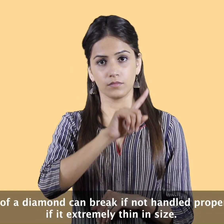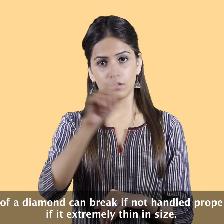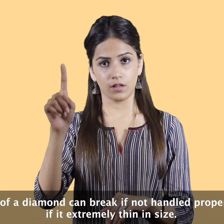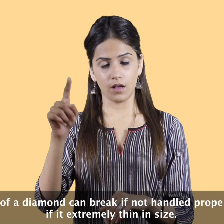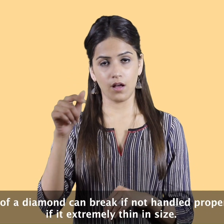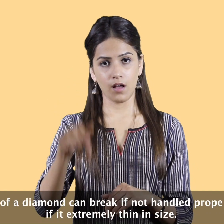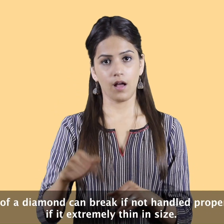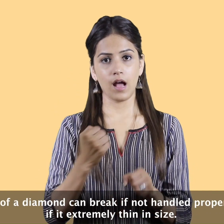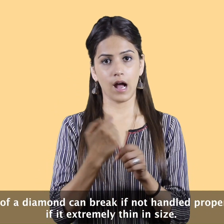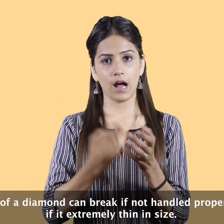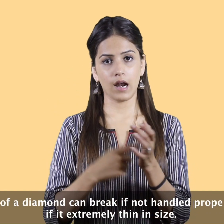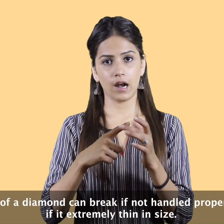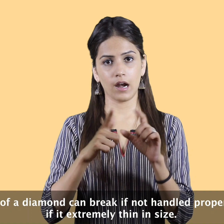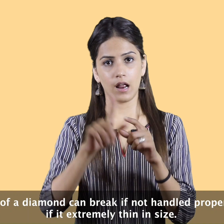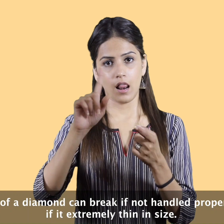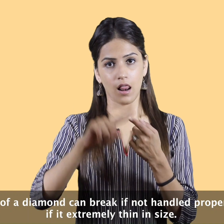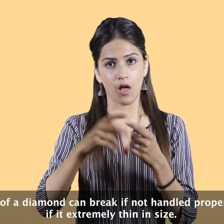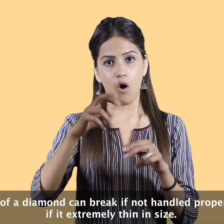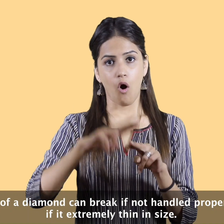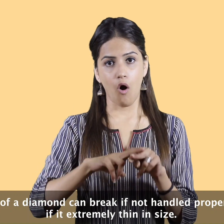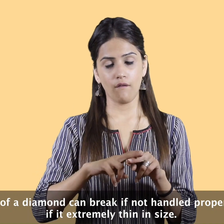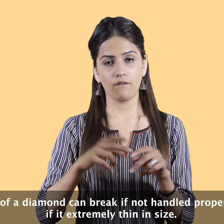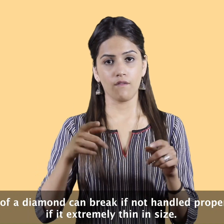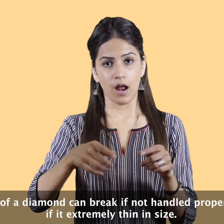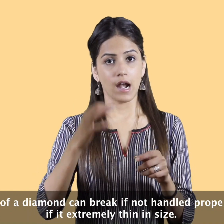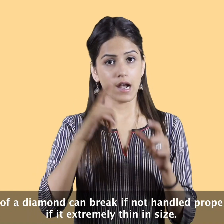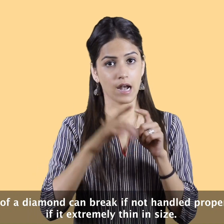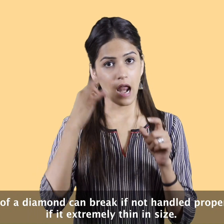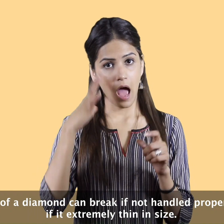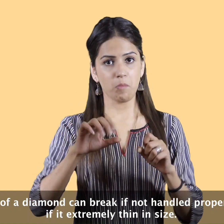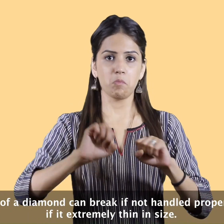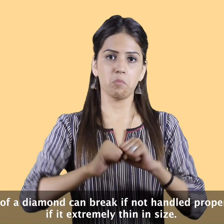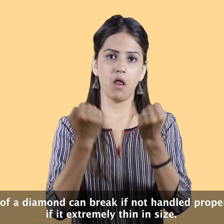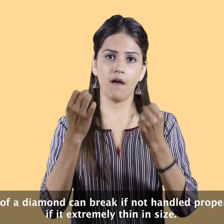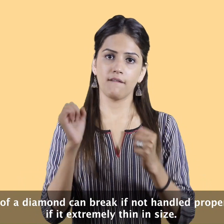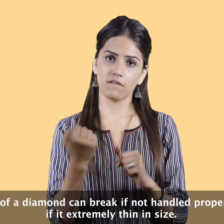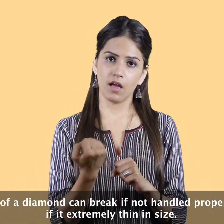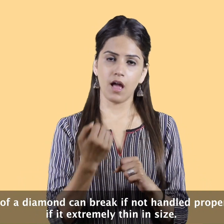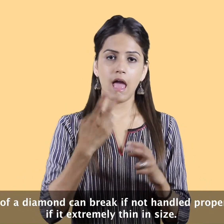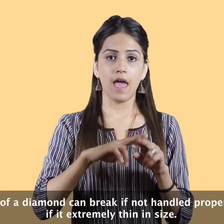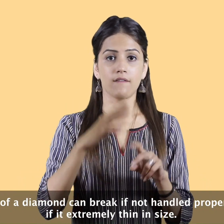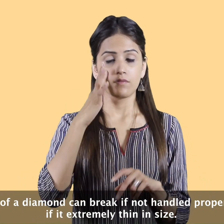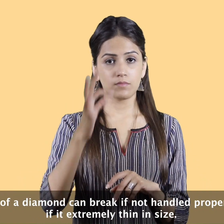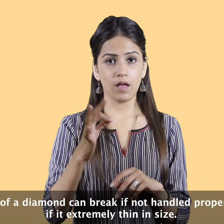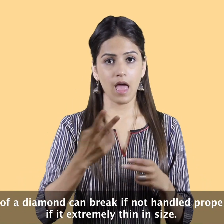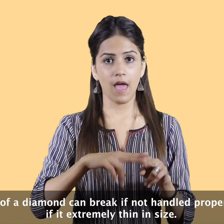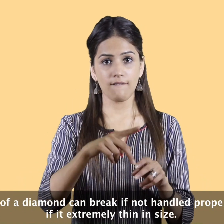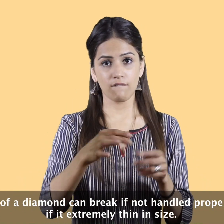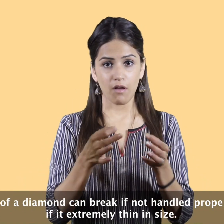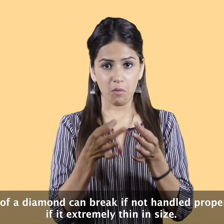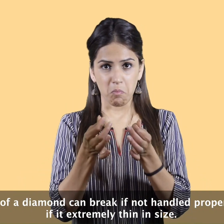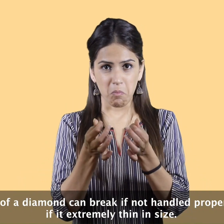Number 4. The griddle of the diamond can break if not handled, especially if it is extremely thin in